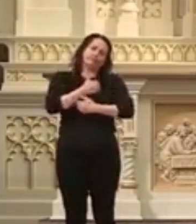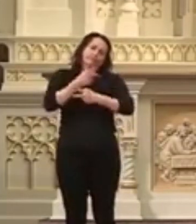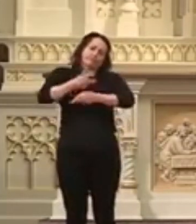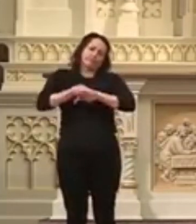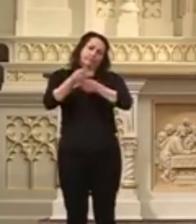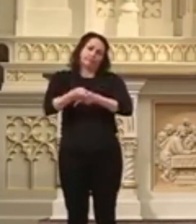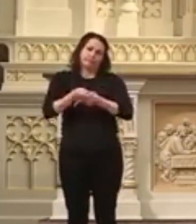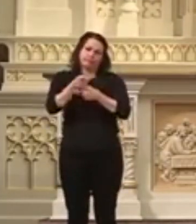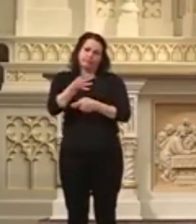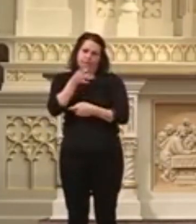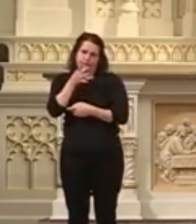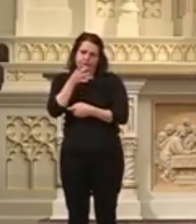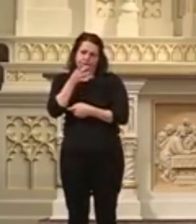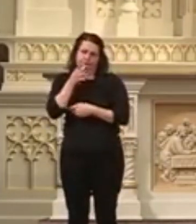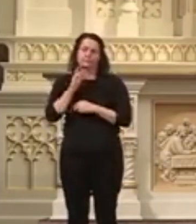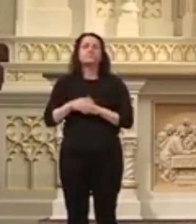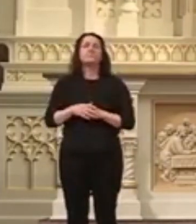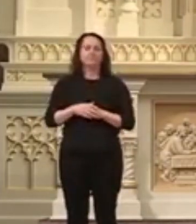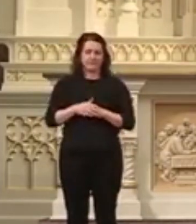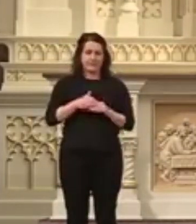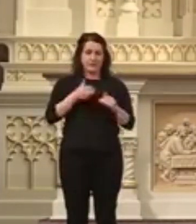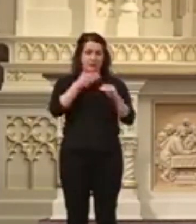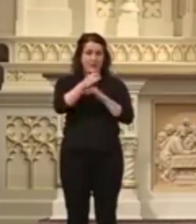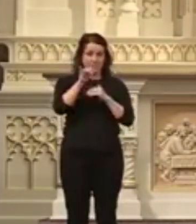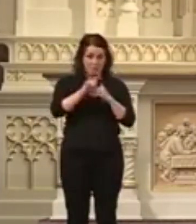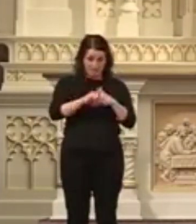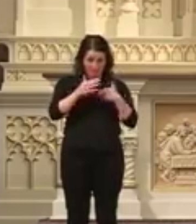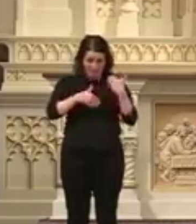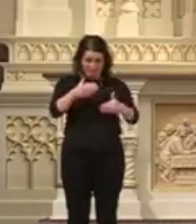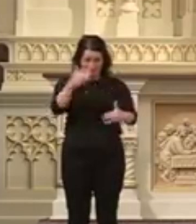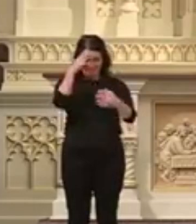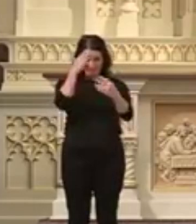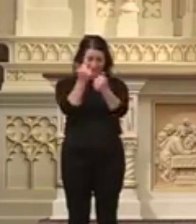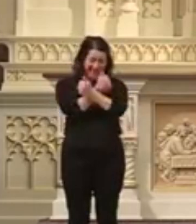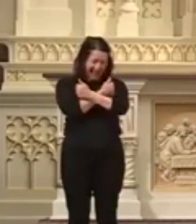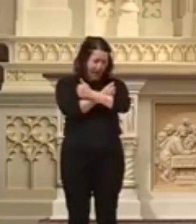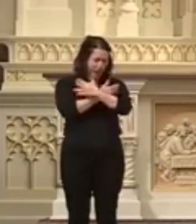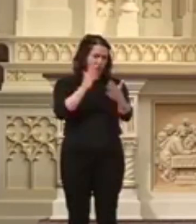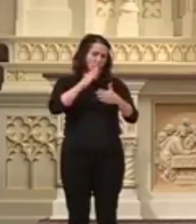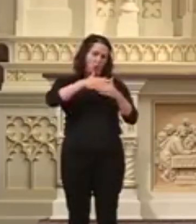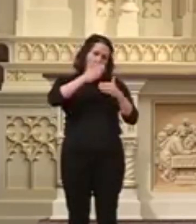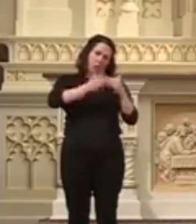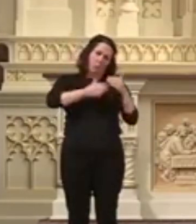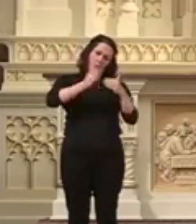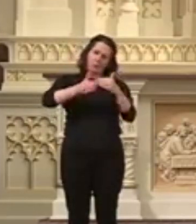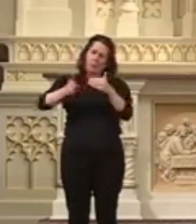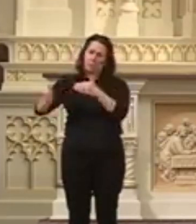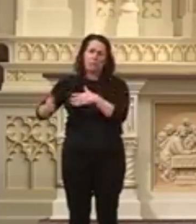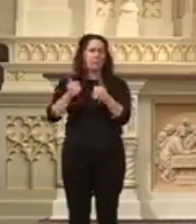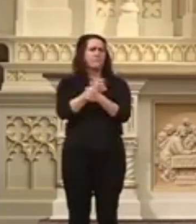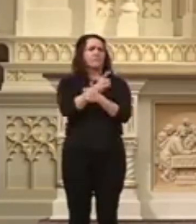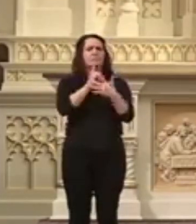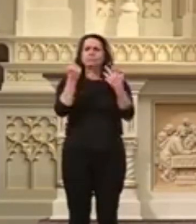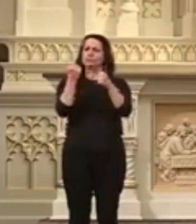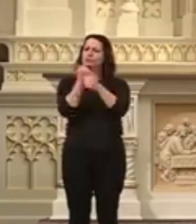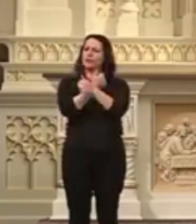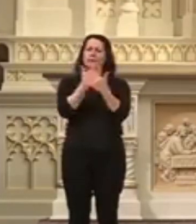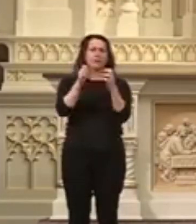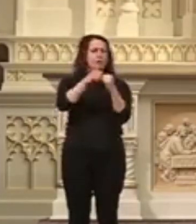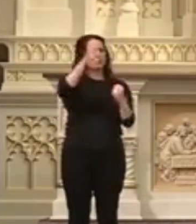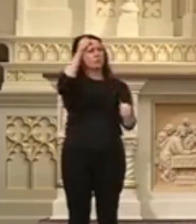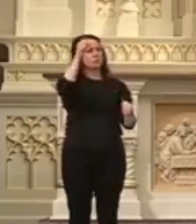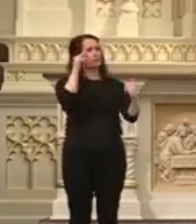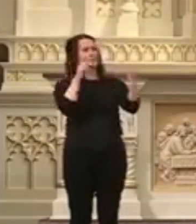After this, aware that everything was now finished, in order that the scripture might be fulfilled, Jesus